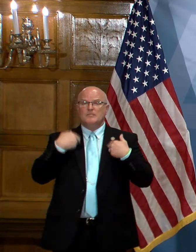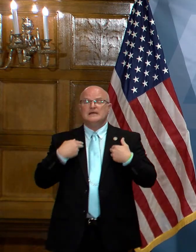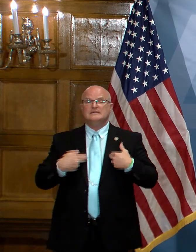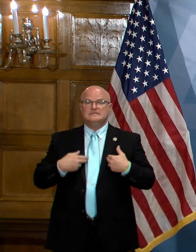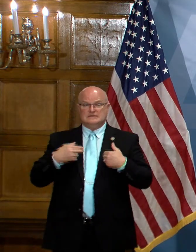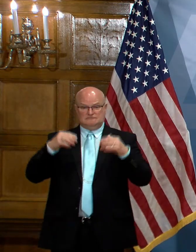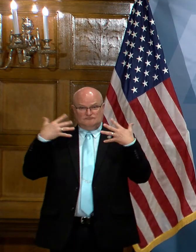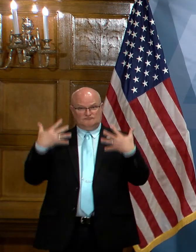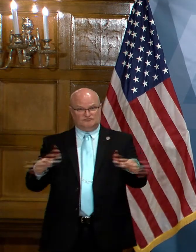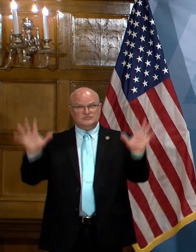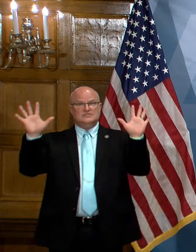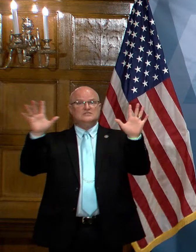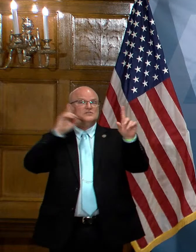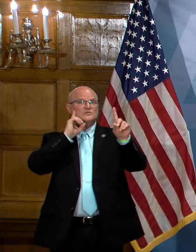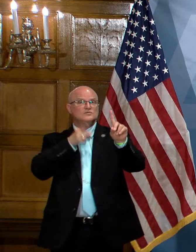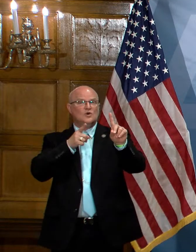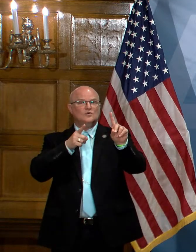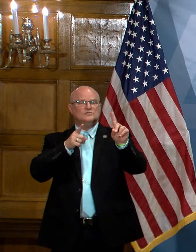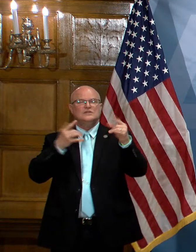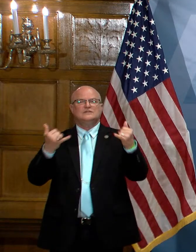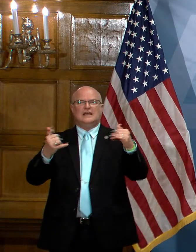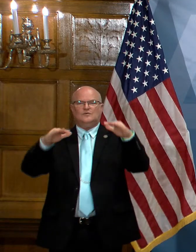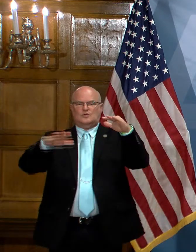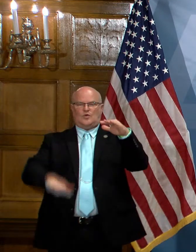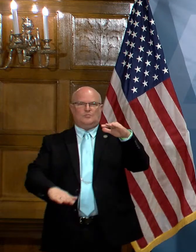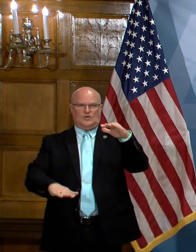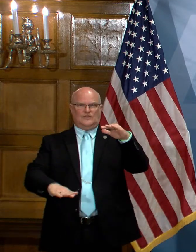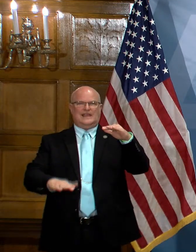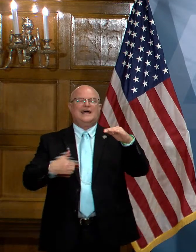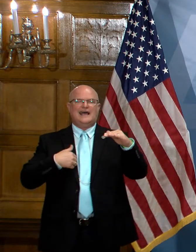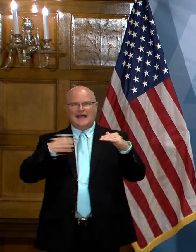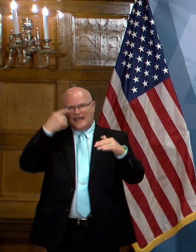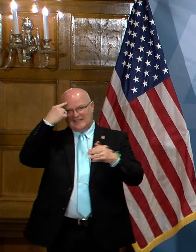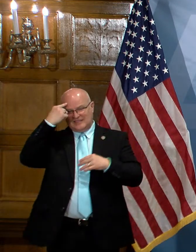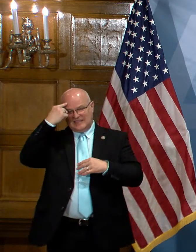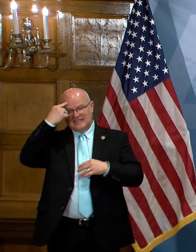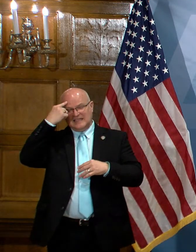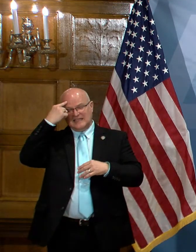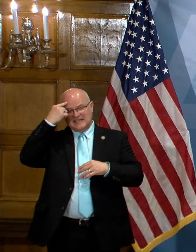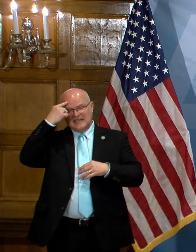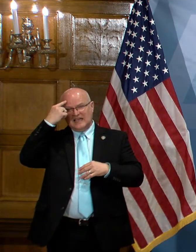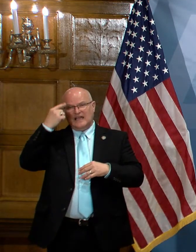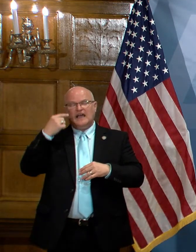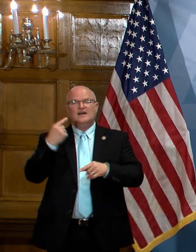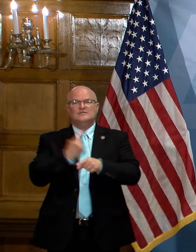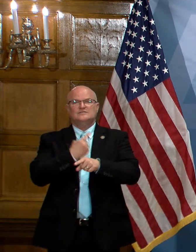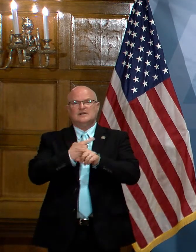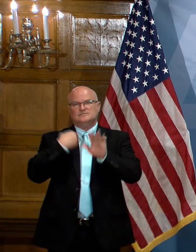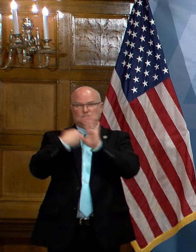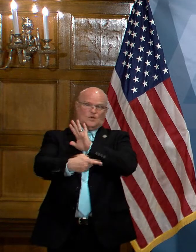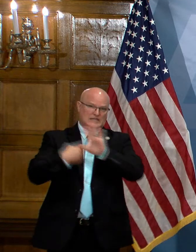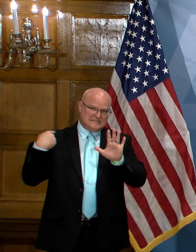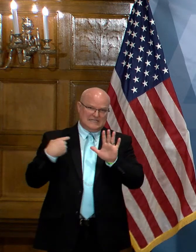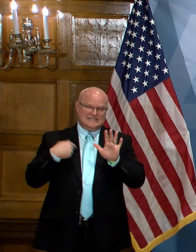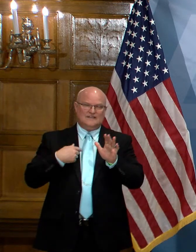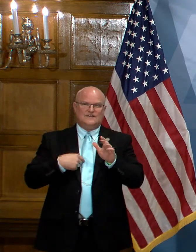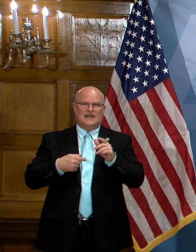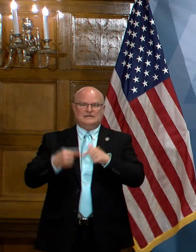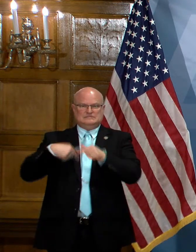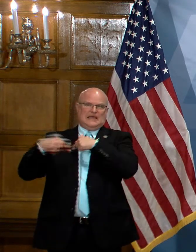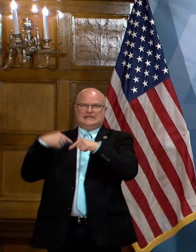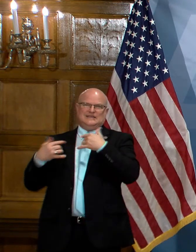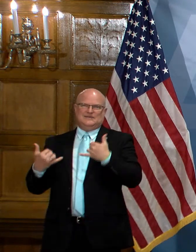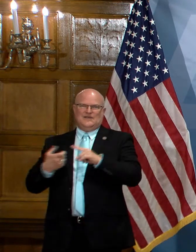done that, we've met those goals. So I think I would be roundly and appropriately criticized if I